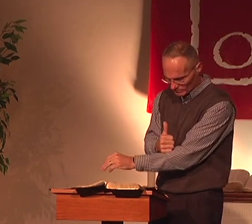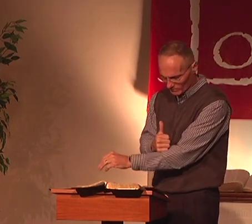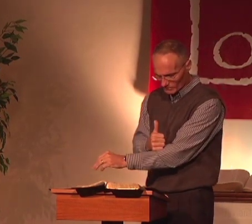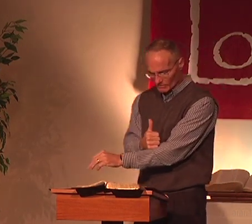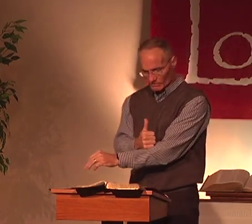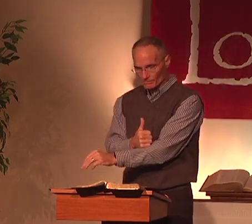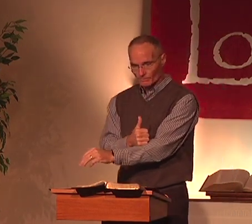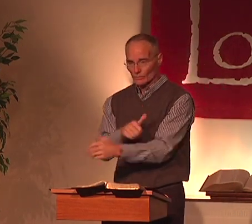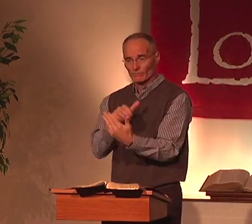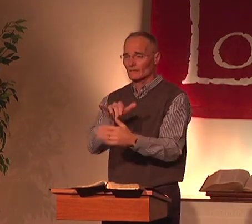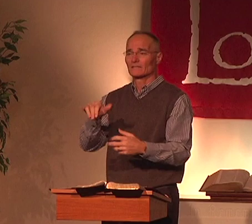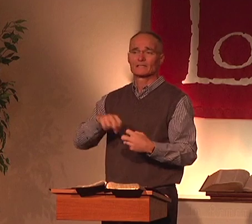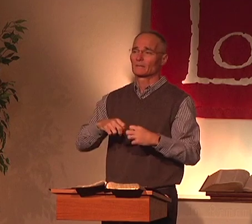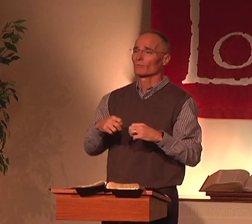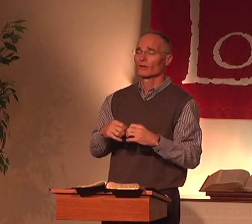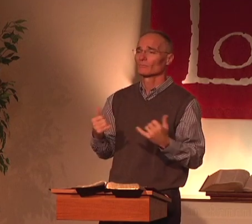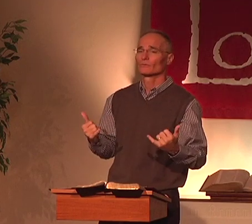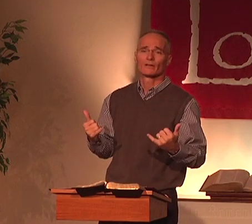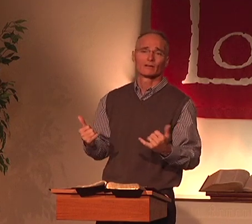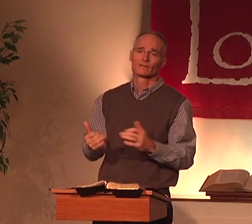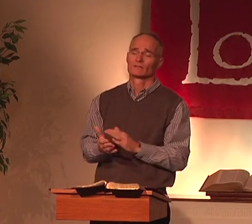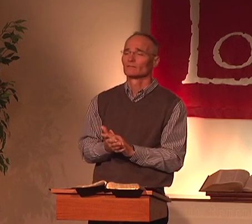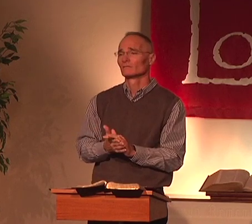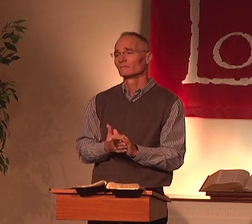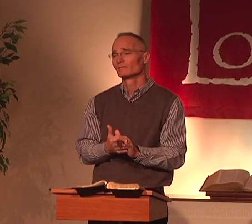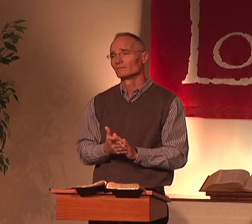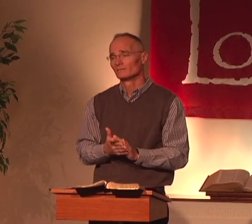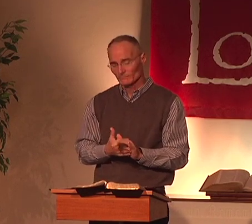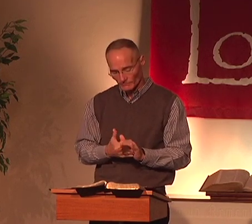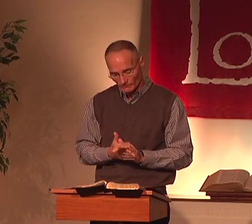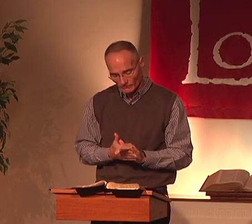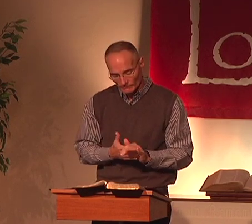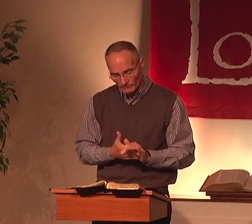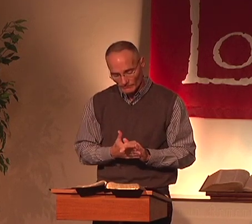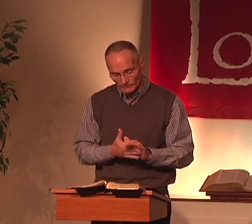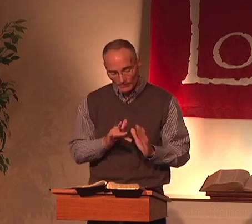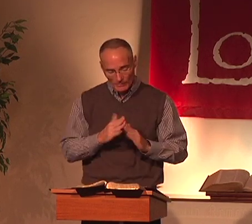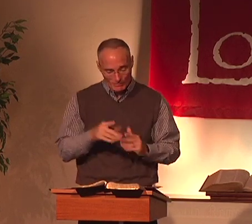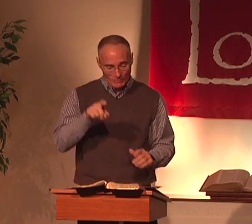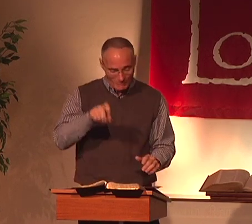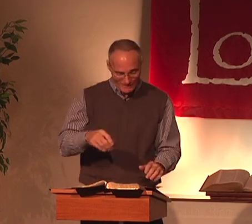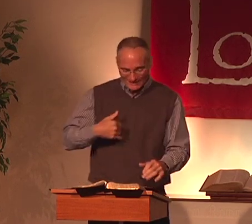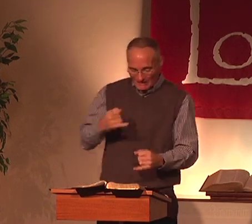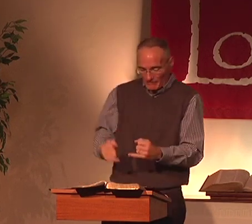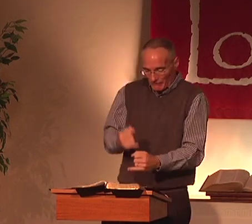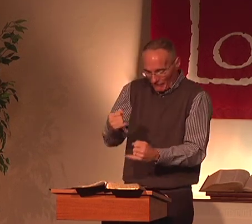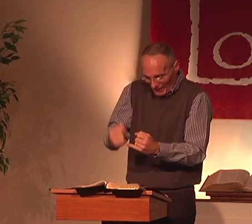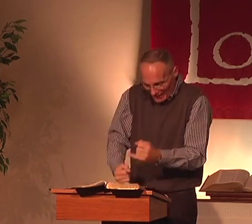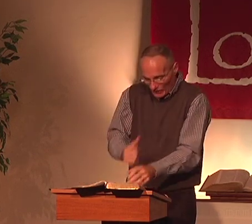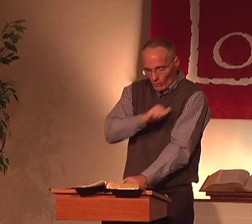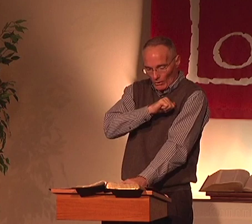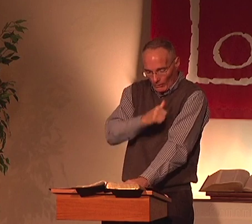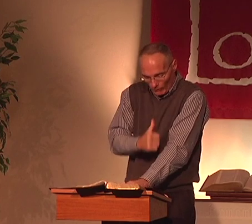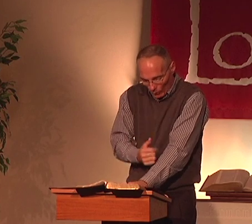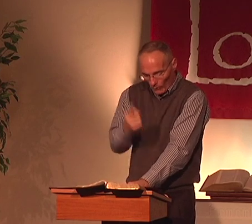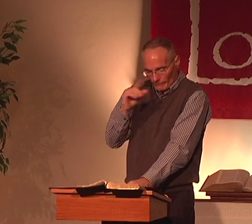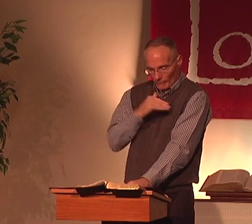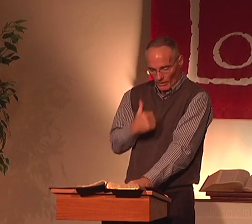Is the authority We face the same Problem today The bible Must have The final